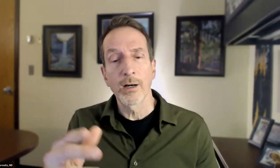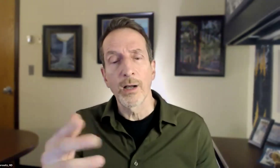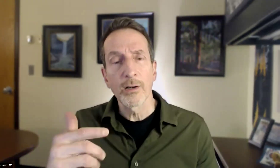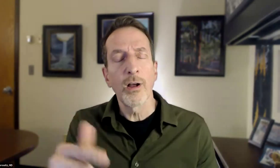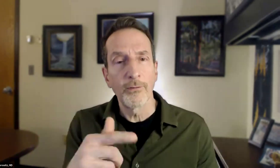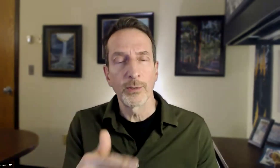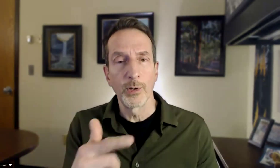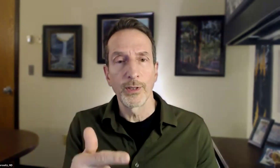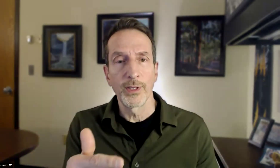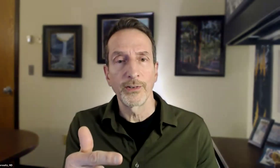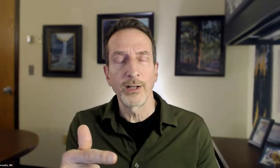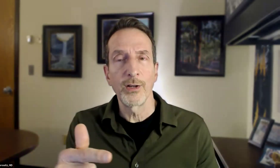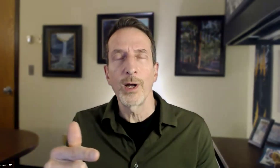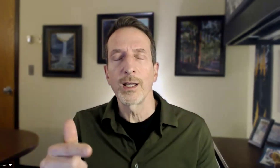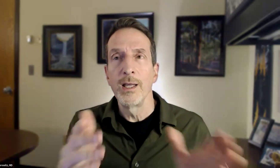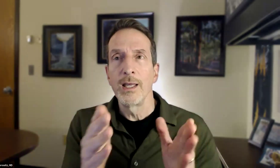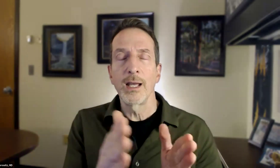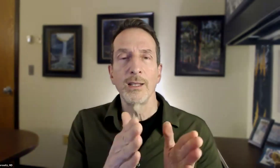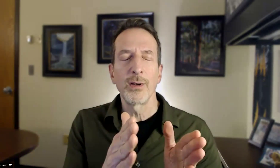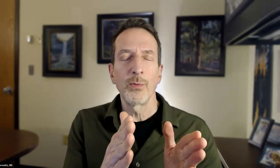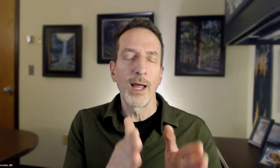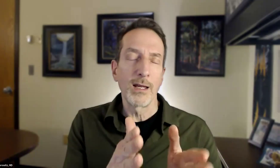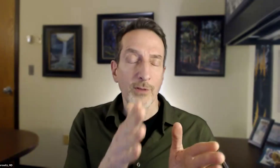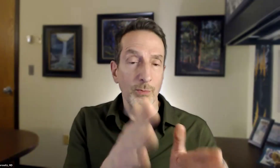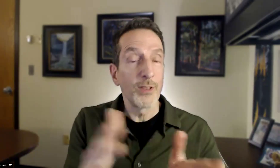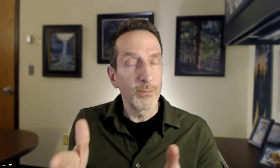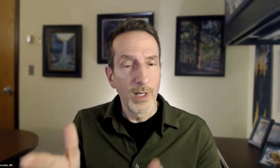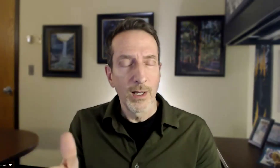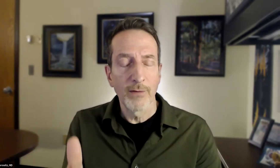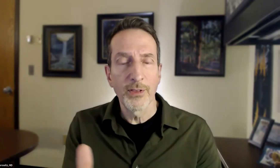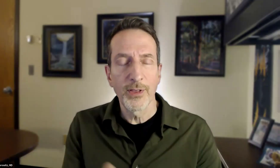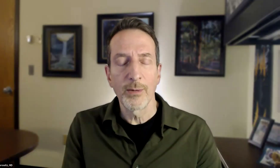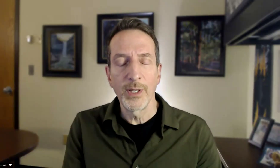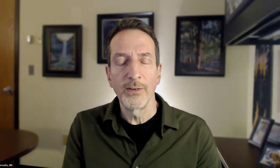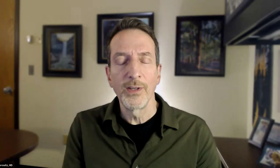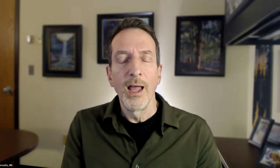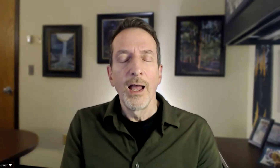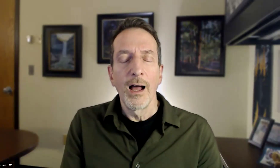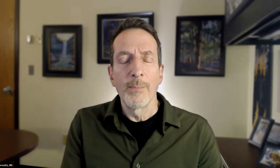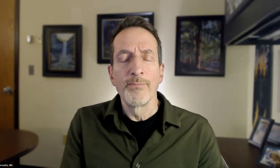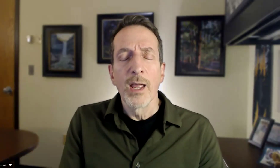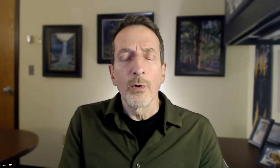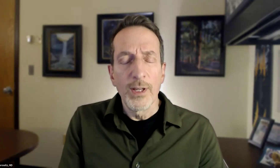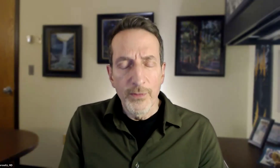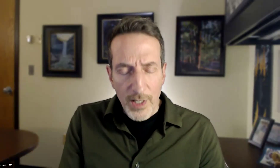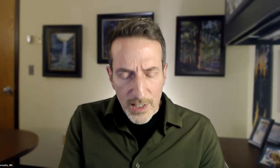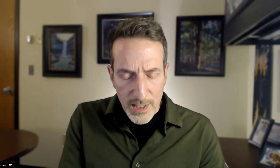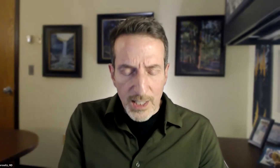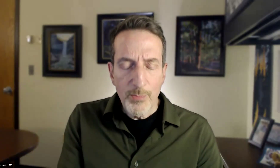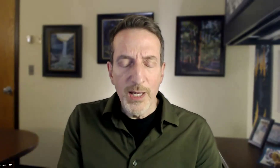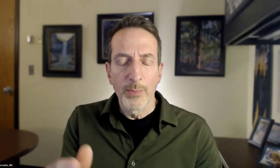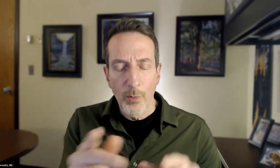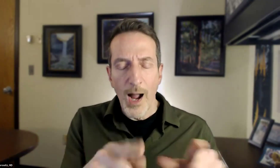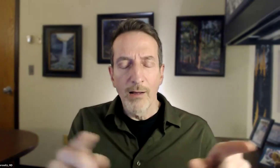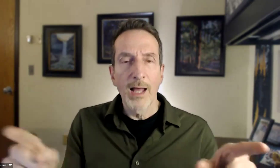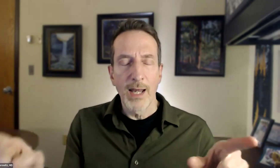team are comfortable with this. I don't want to get in the way of the rhythm of the therapies. We've